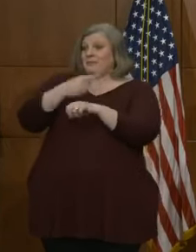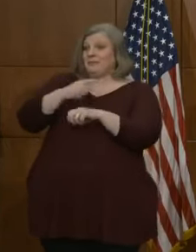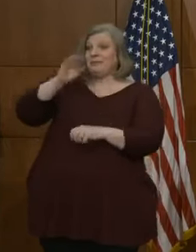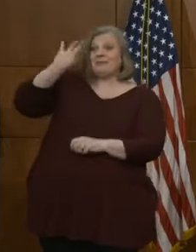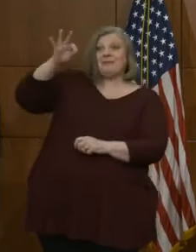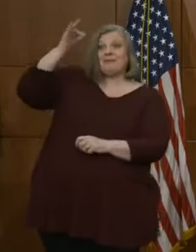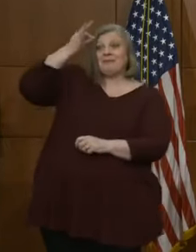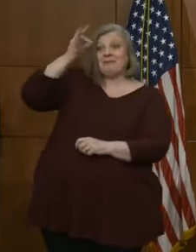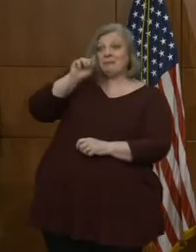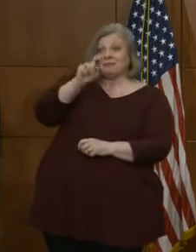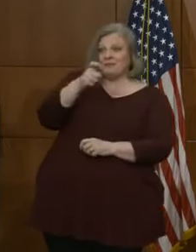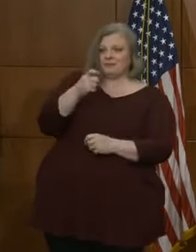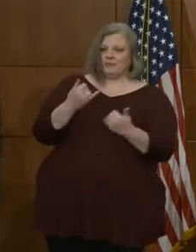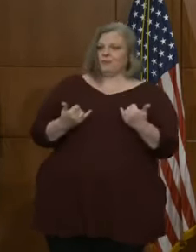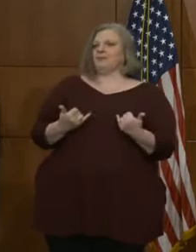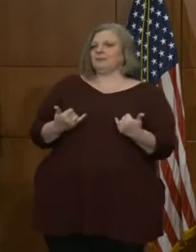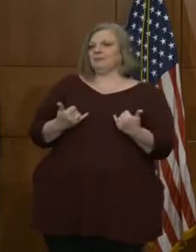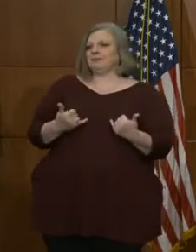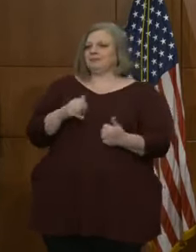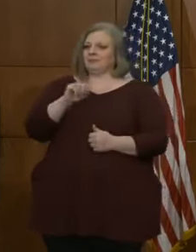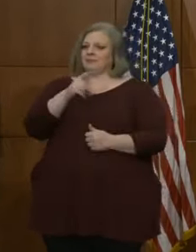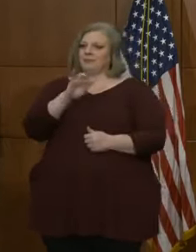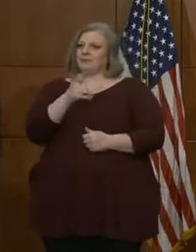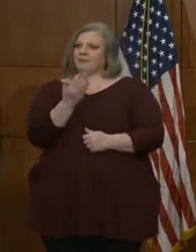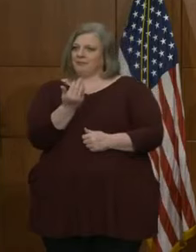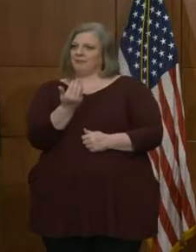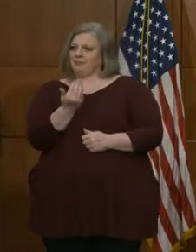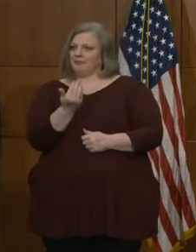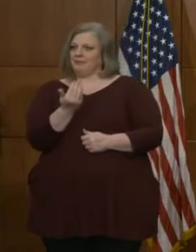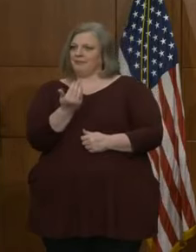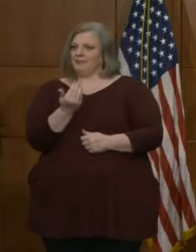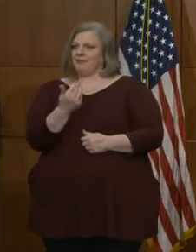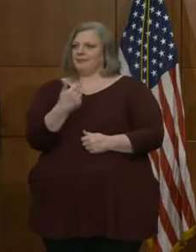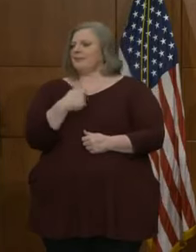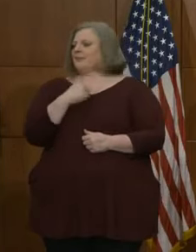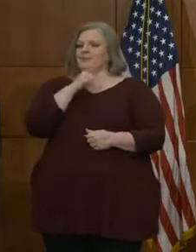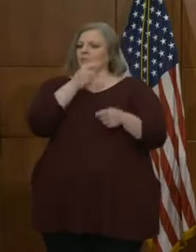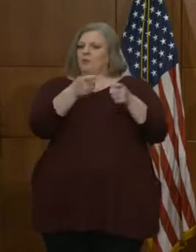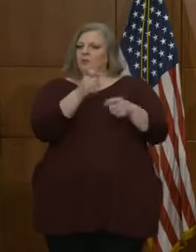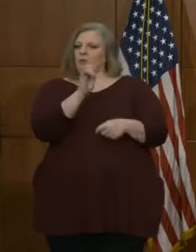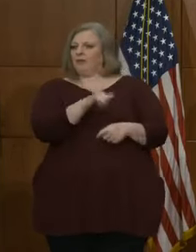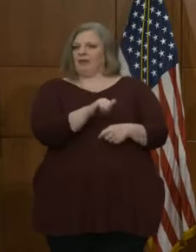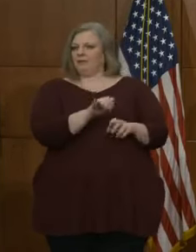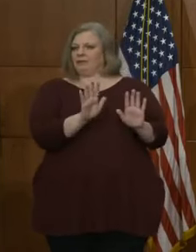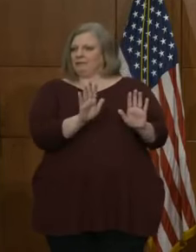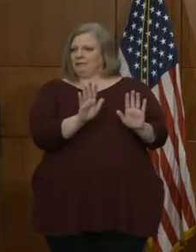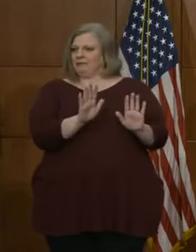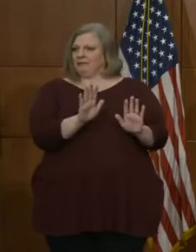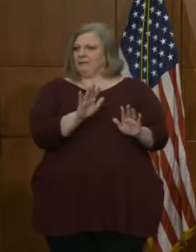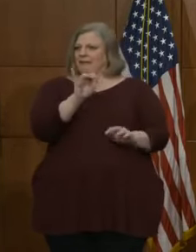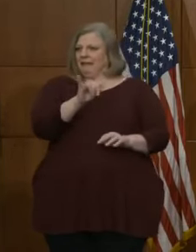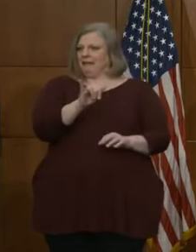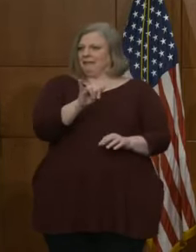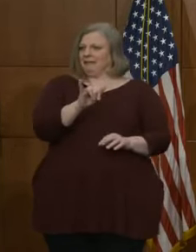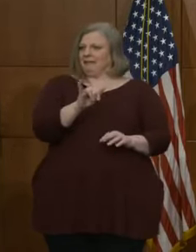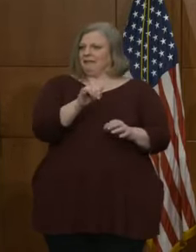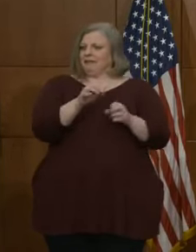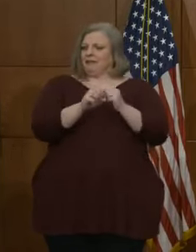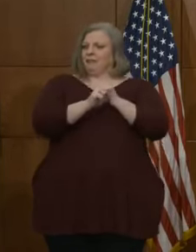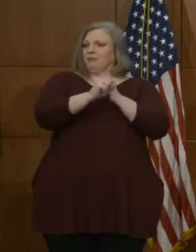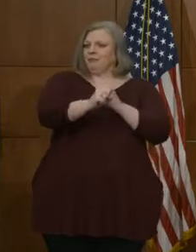today, April 15th. I don't have any control over that, obviously, but that has been extended for